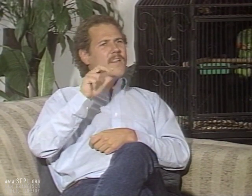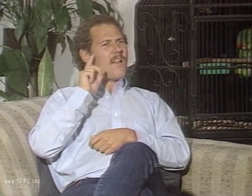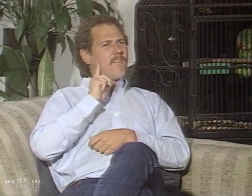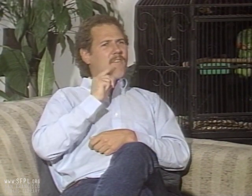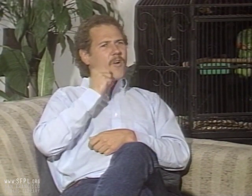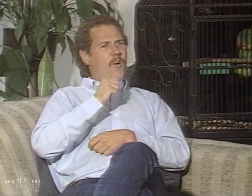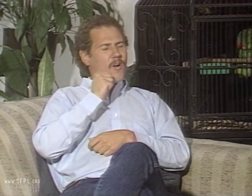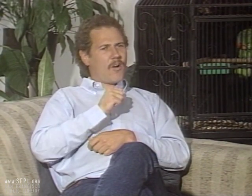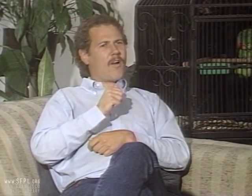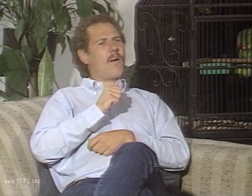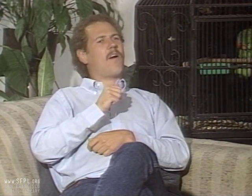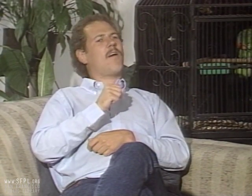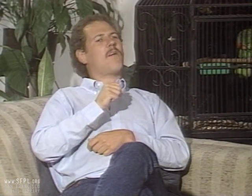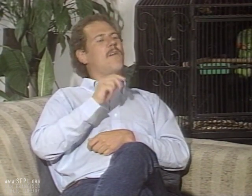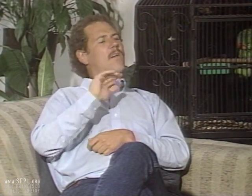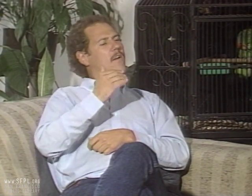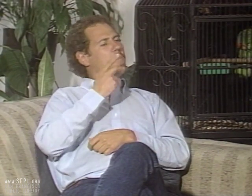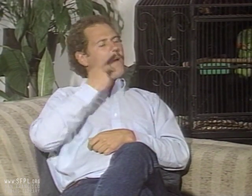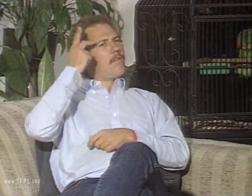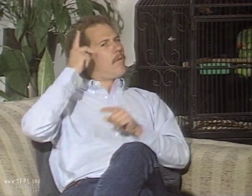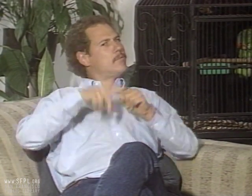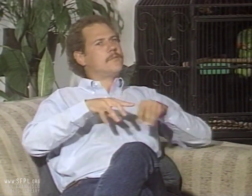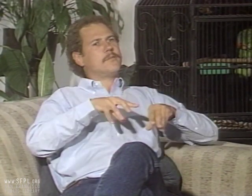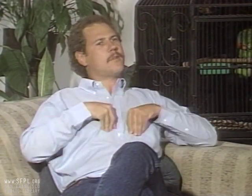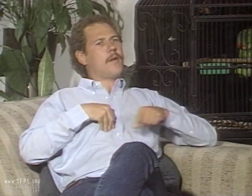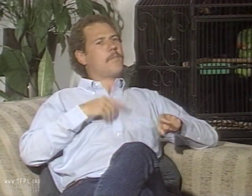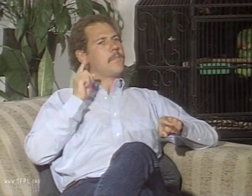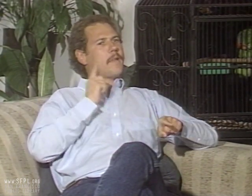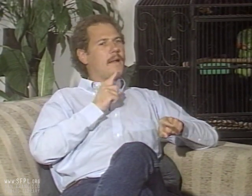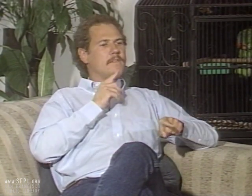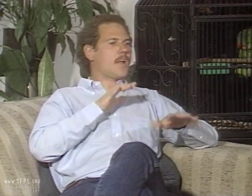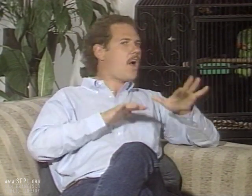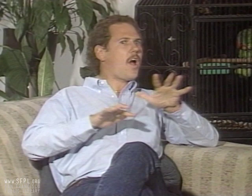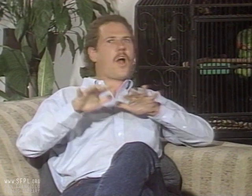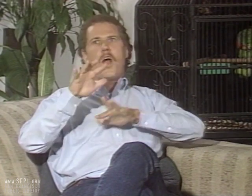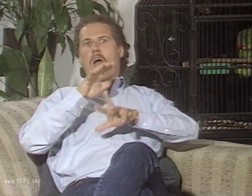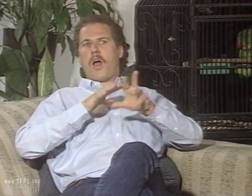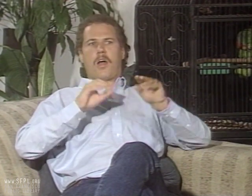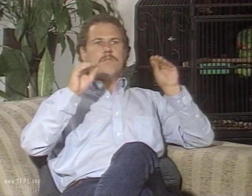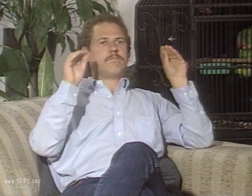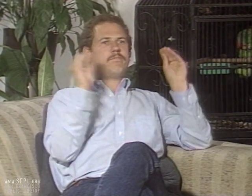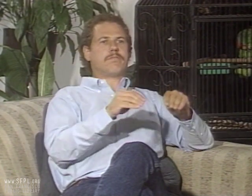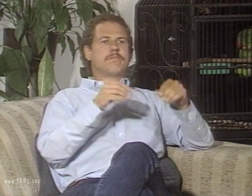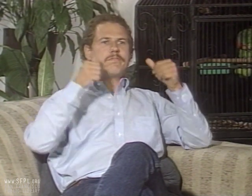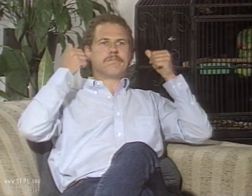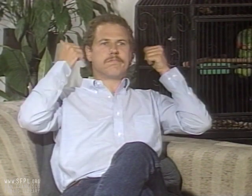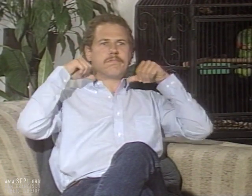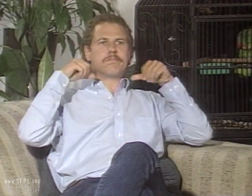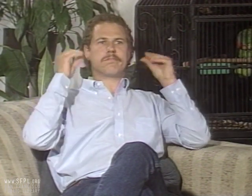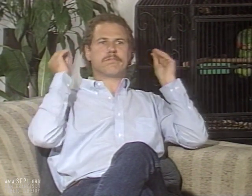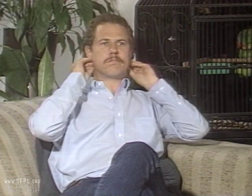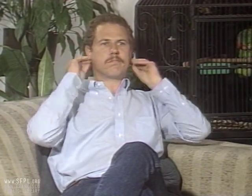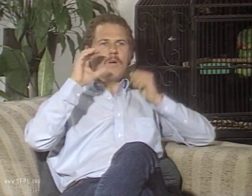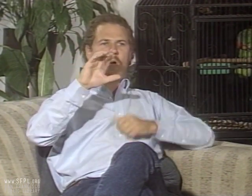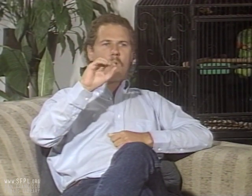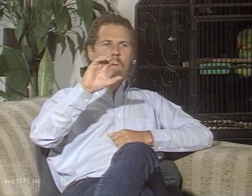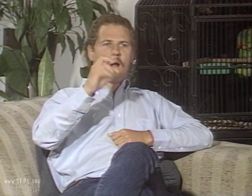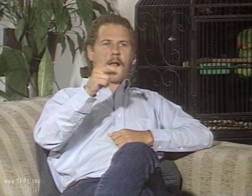deaf girl whose parents could not accept her deafness. Perhaps their own desire to make her hearing, coupled with the promises of